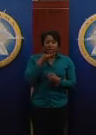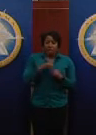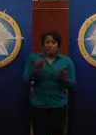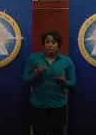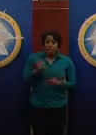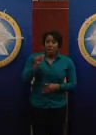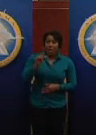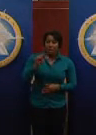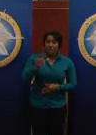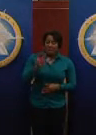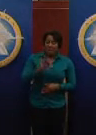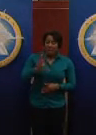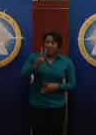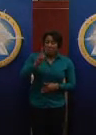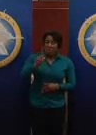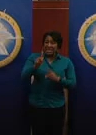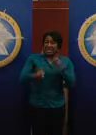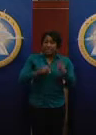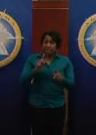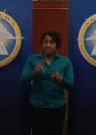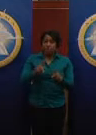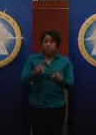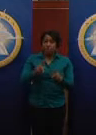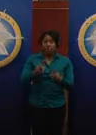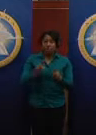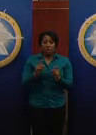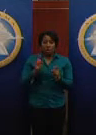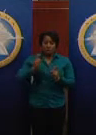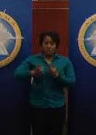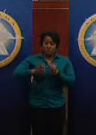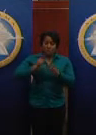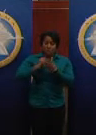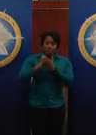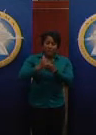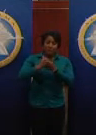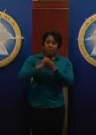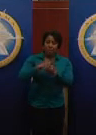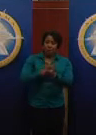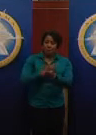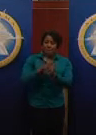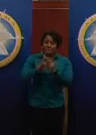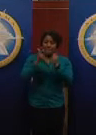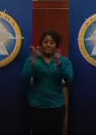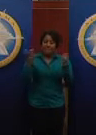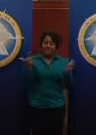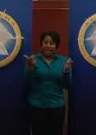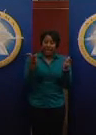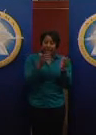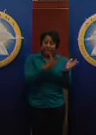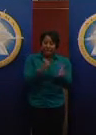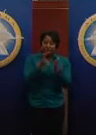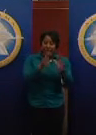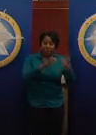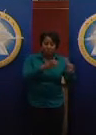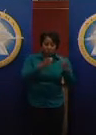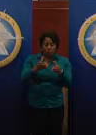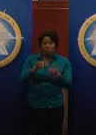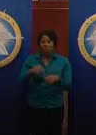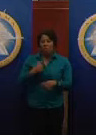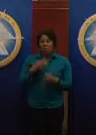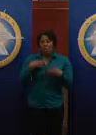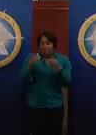About 60 people directly contributed to the big planning group and then subcommittee groups. Those included teachers